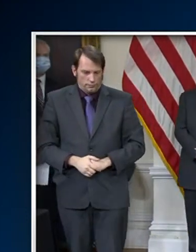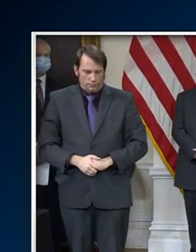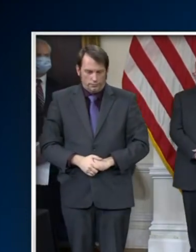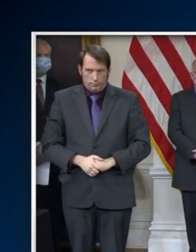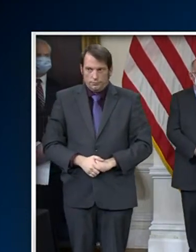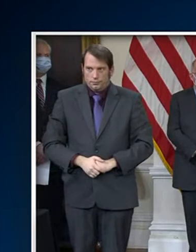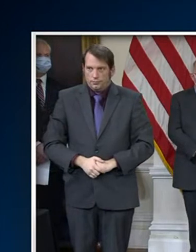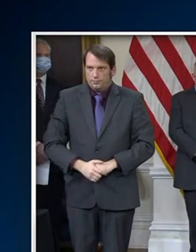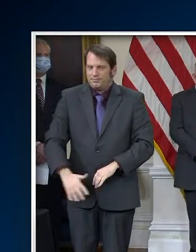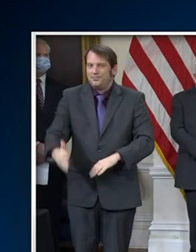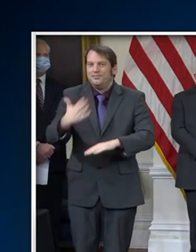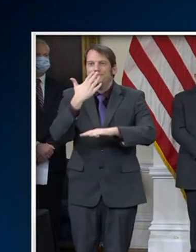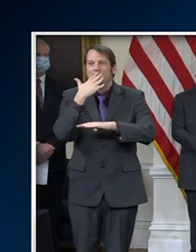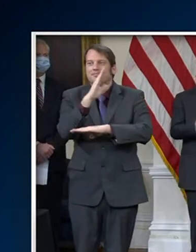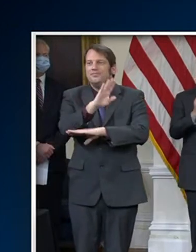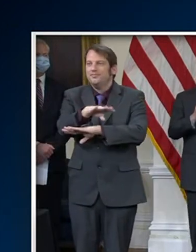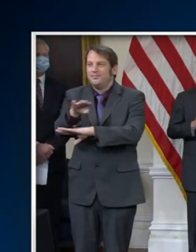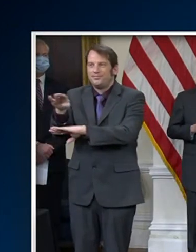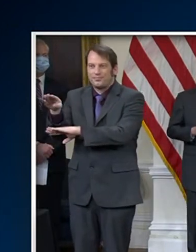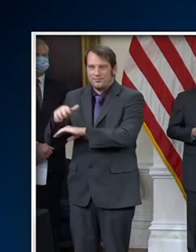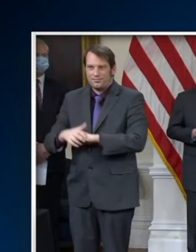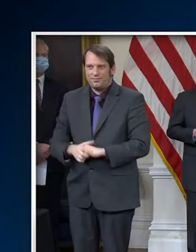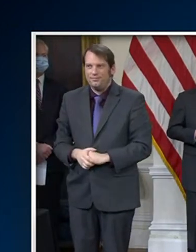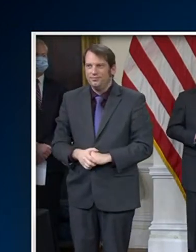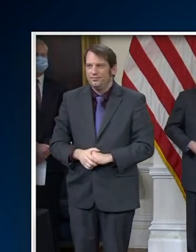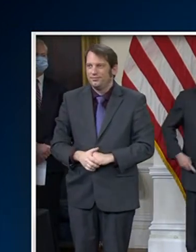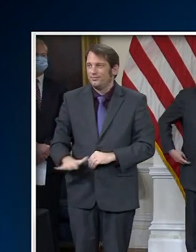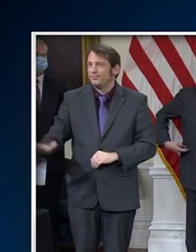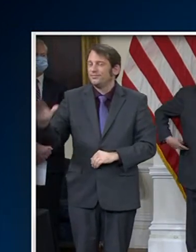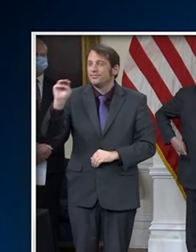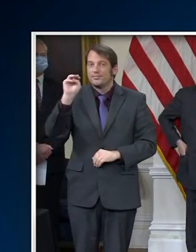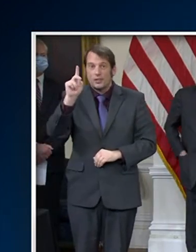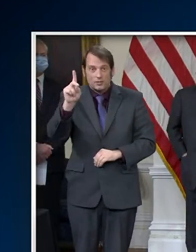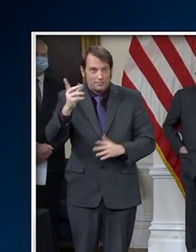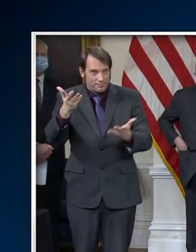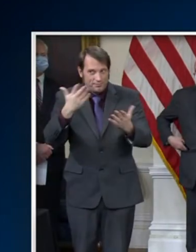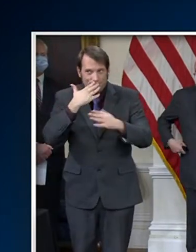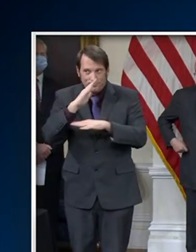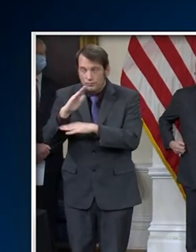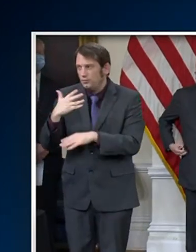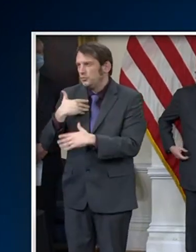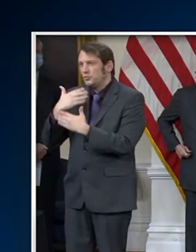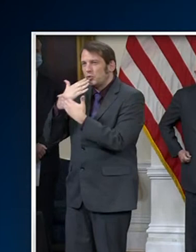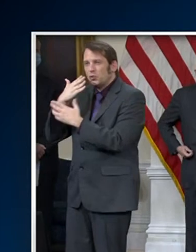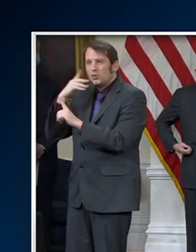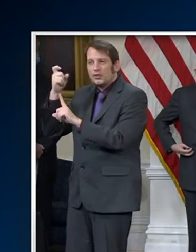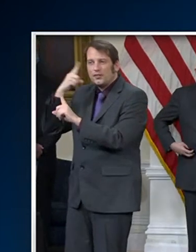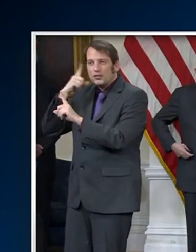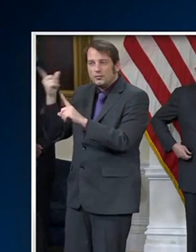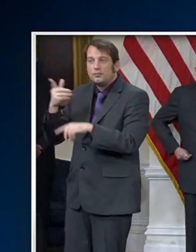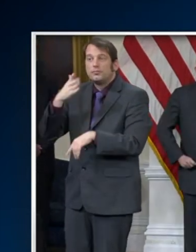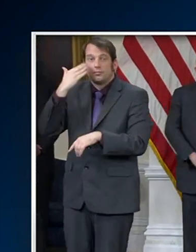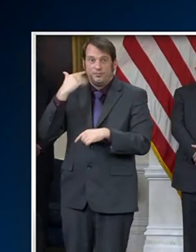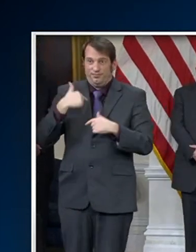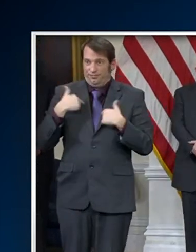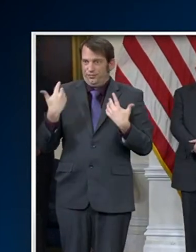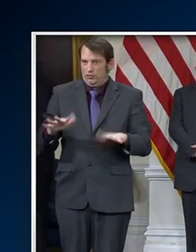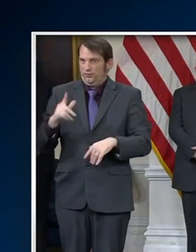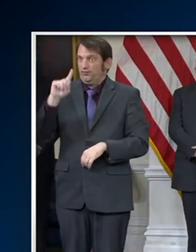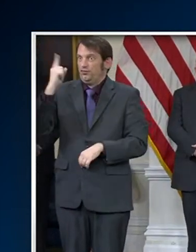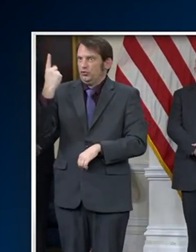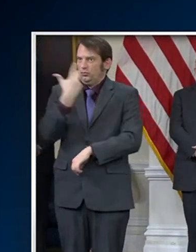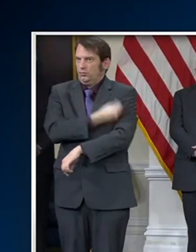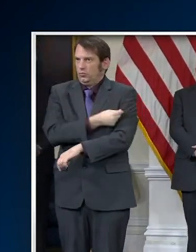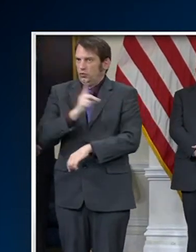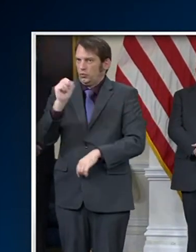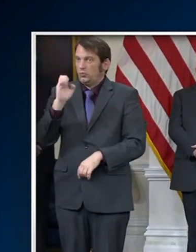Good afternoon, Marylanders. Thank you, Governor Hogan. As you all may know, I received my first dose of vaccine, and I will receive my